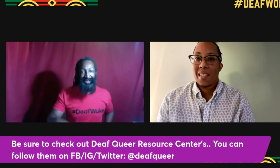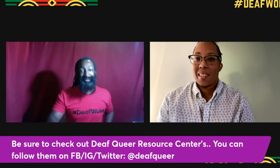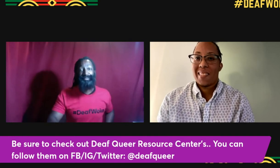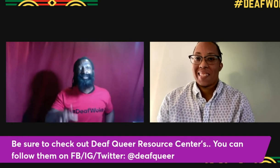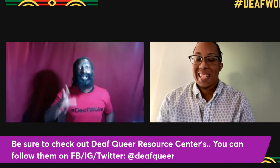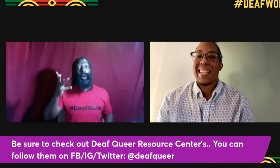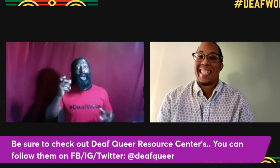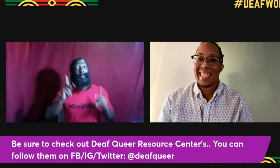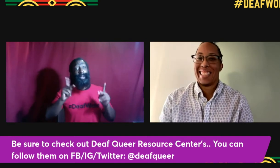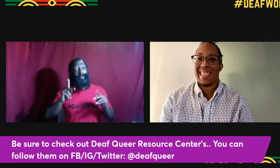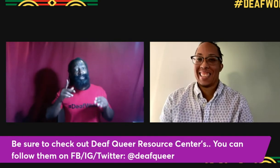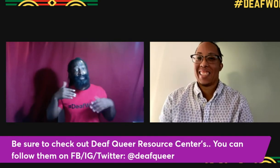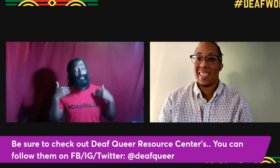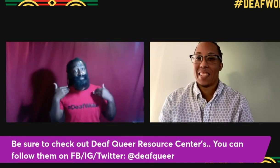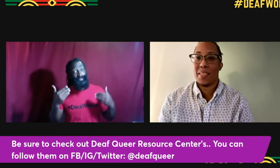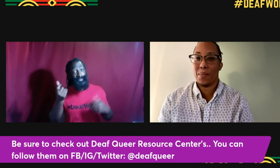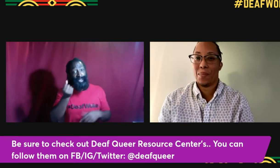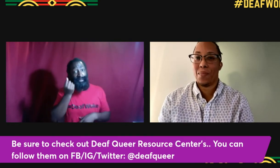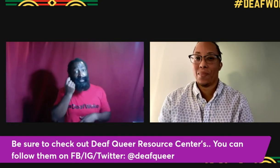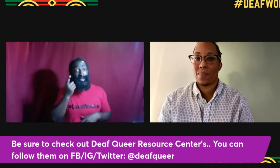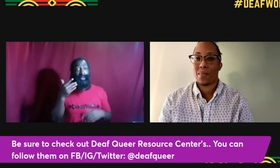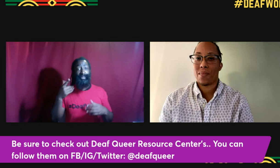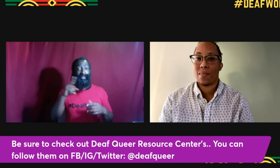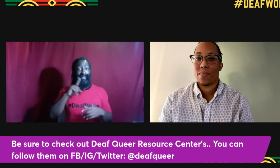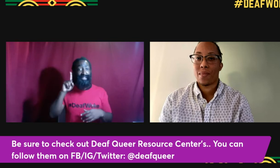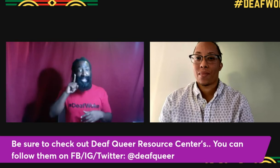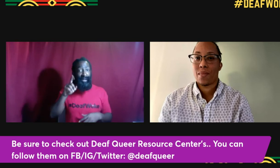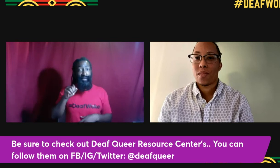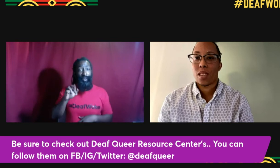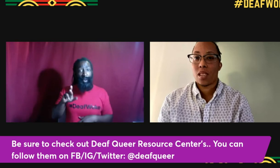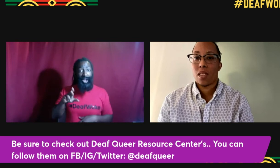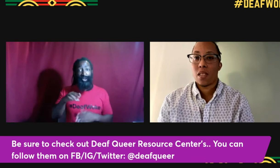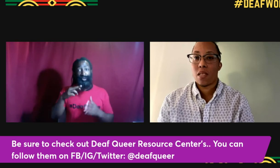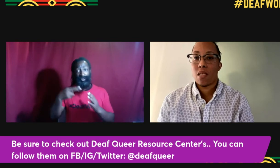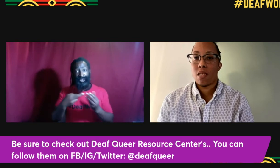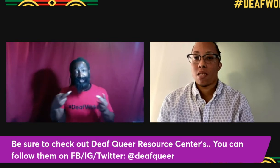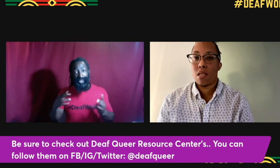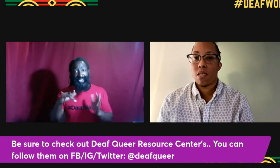And we'll have Armani back and we'll play the game with Armani.